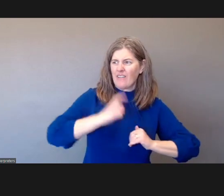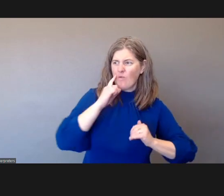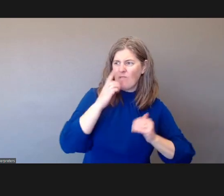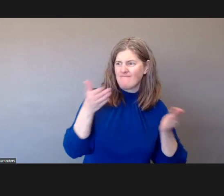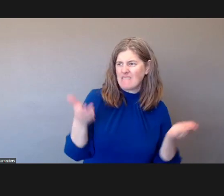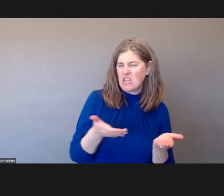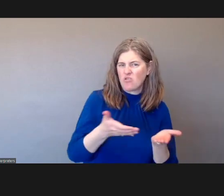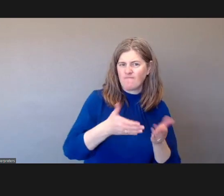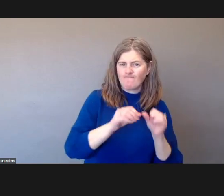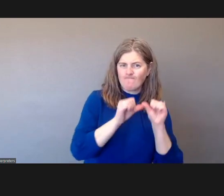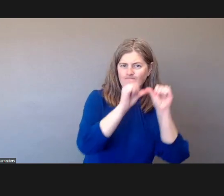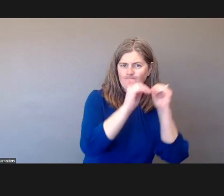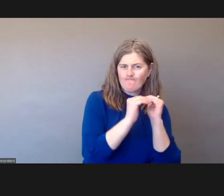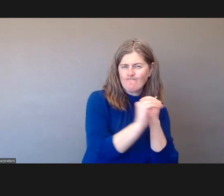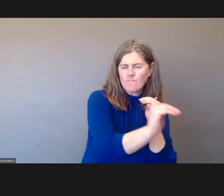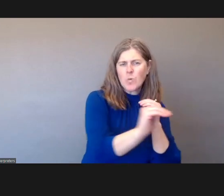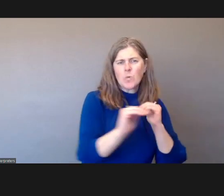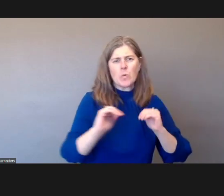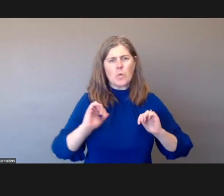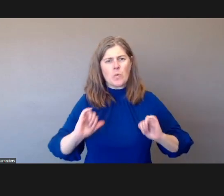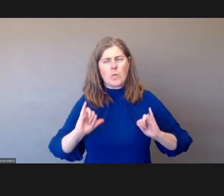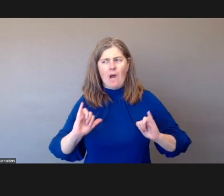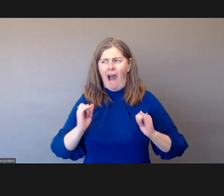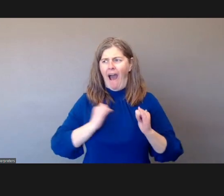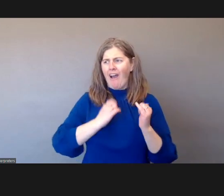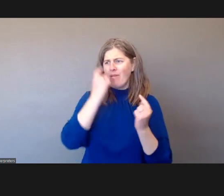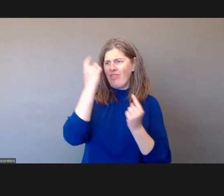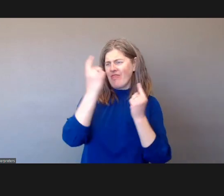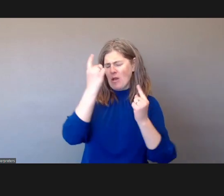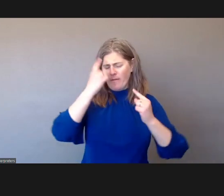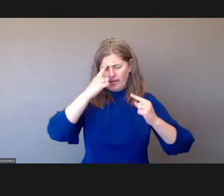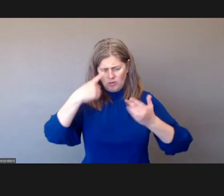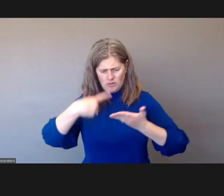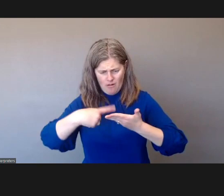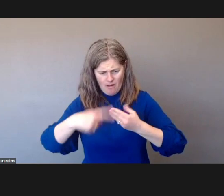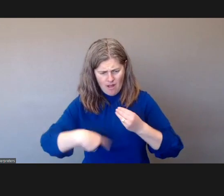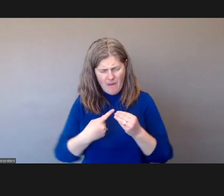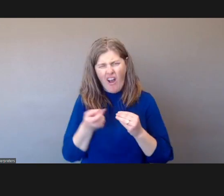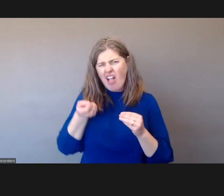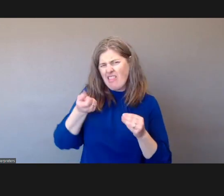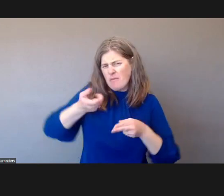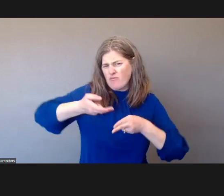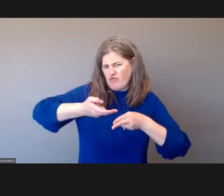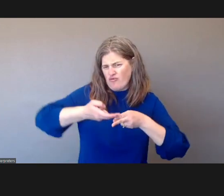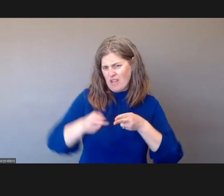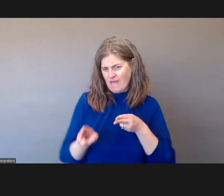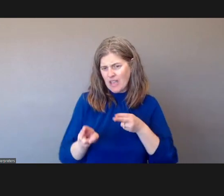facilities. So the kinds of things I've been thinking about and we've been talking about a little bit,